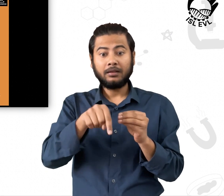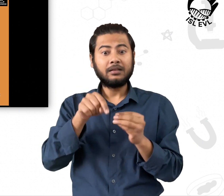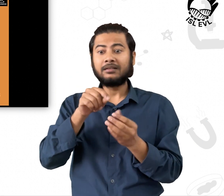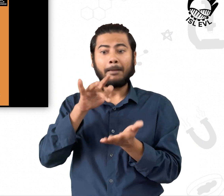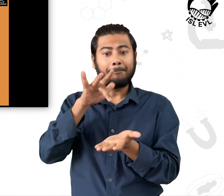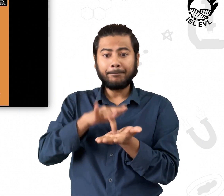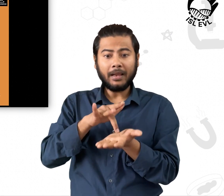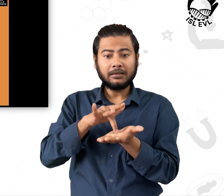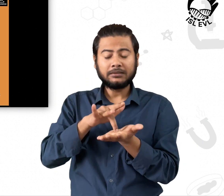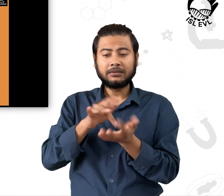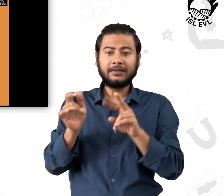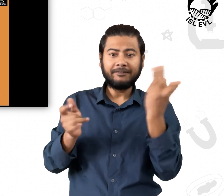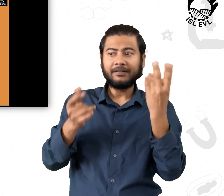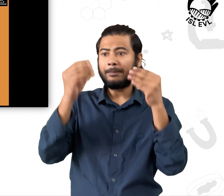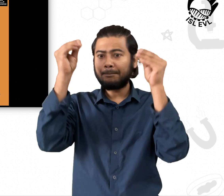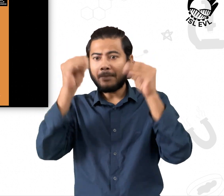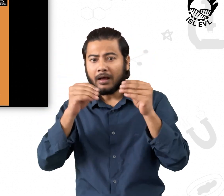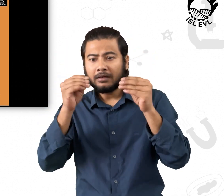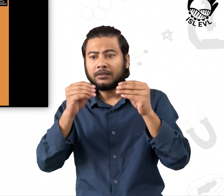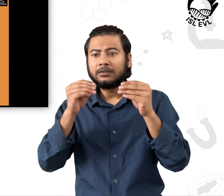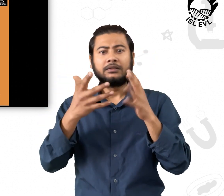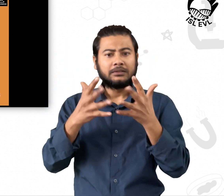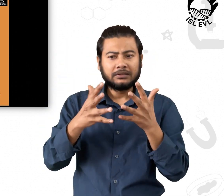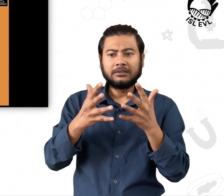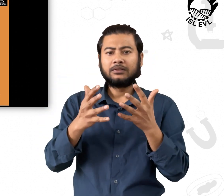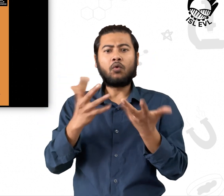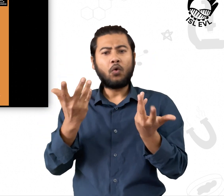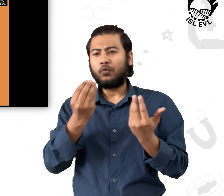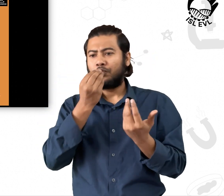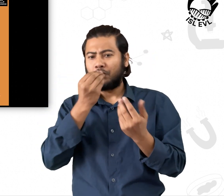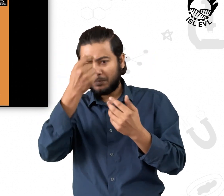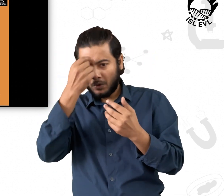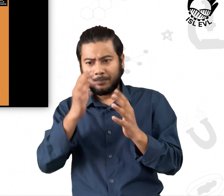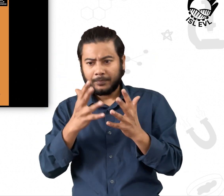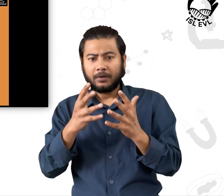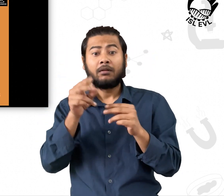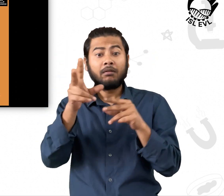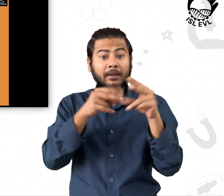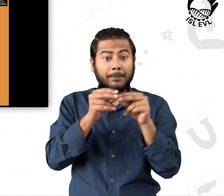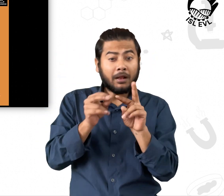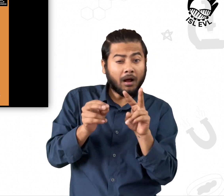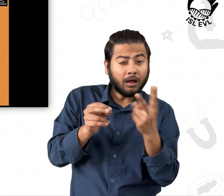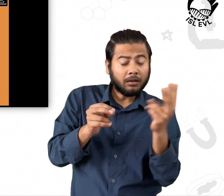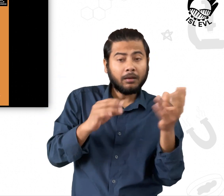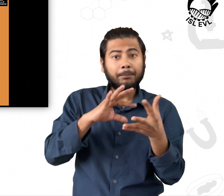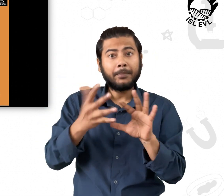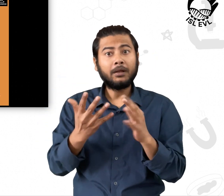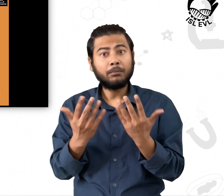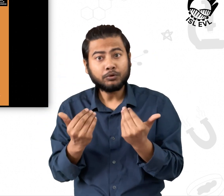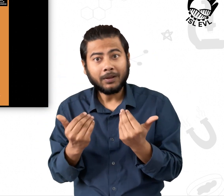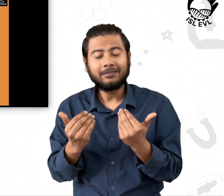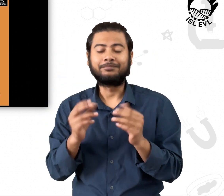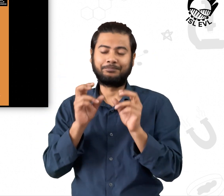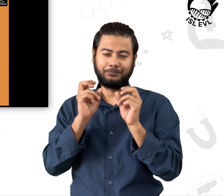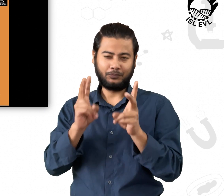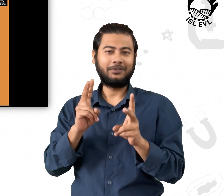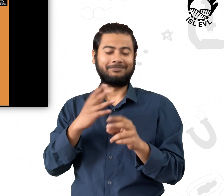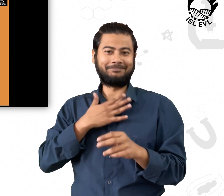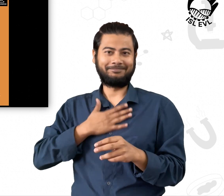it do something else? Well, you've got to hold on to know the answer to that question, Jigyasa. We are going to ask